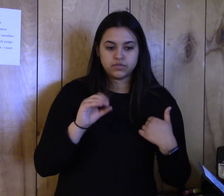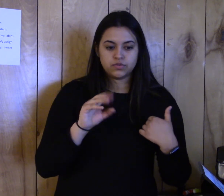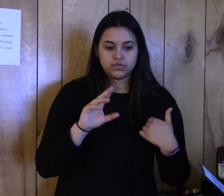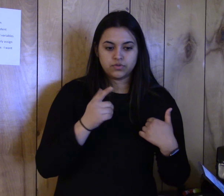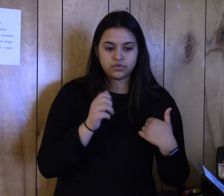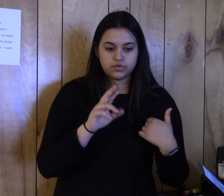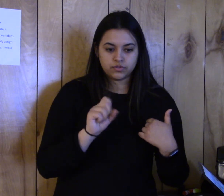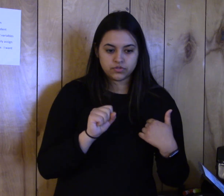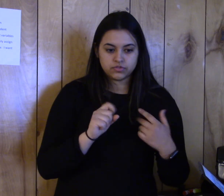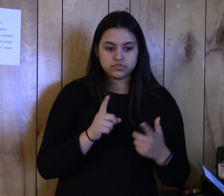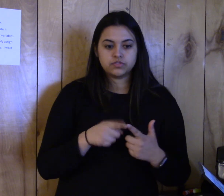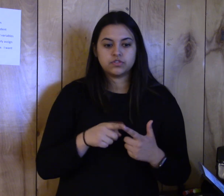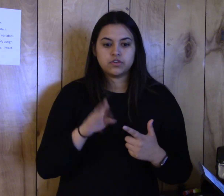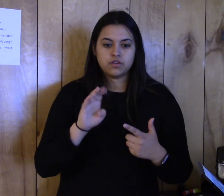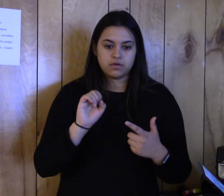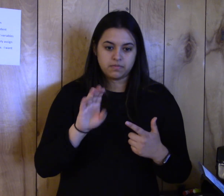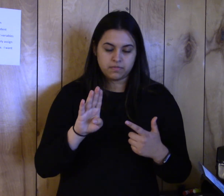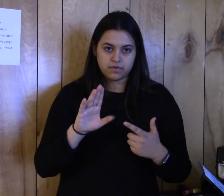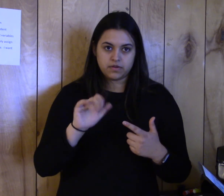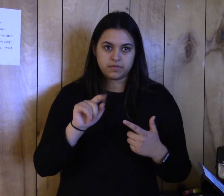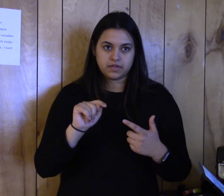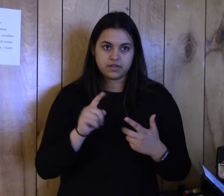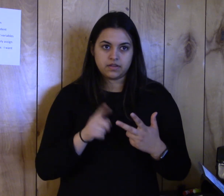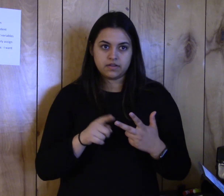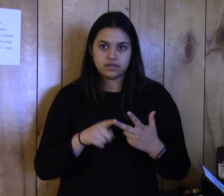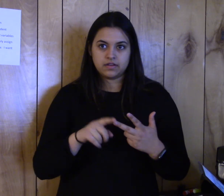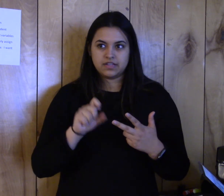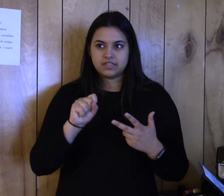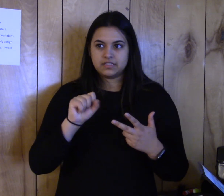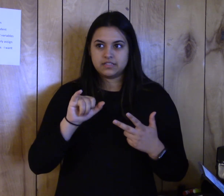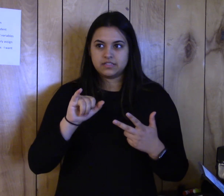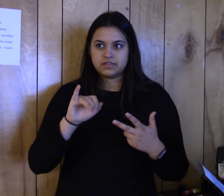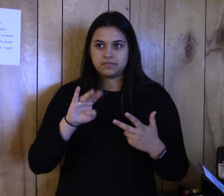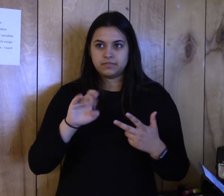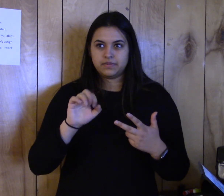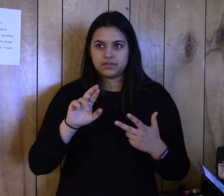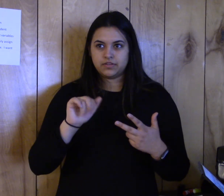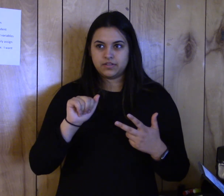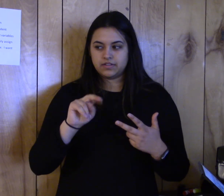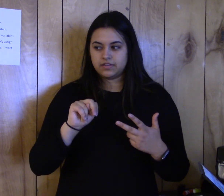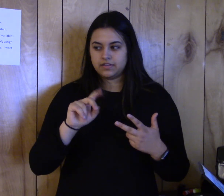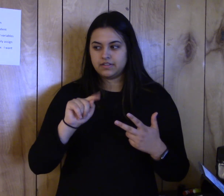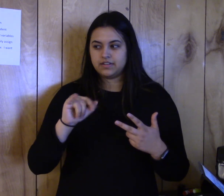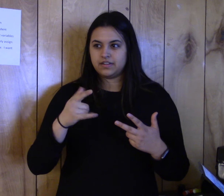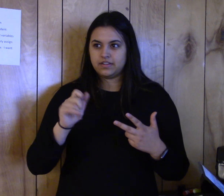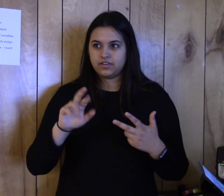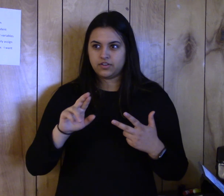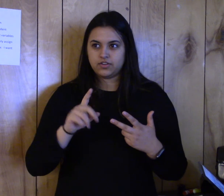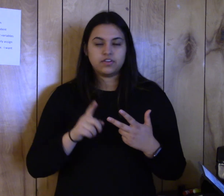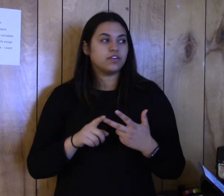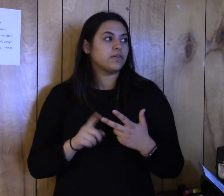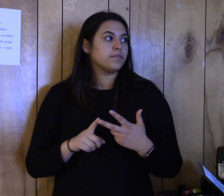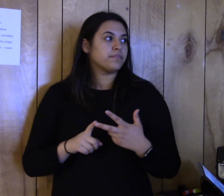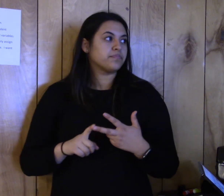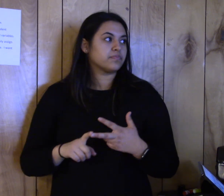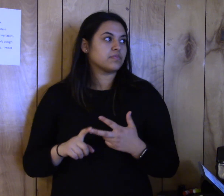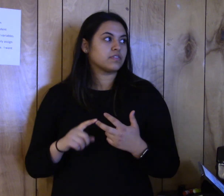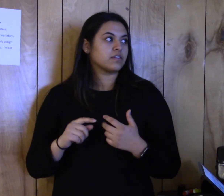bobcat and a pet Siberian tiger, seriously. And it was all about guns, and we figured it's just